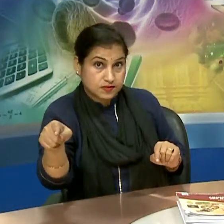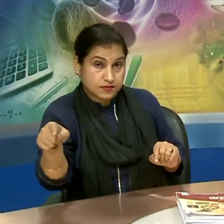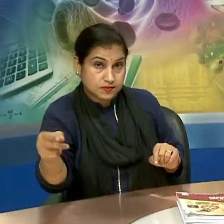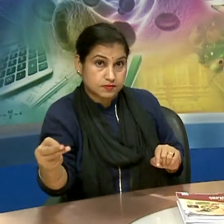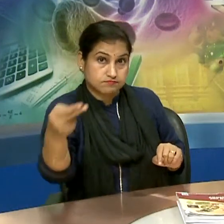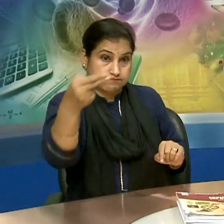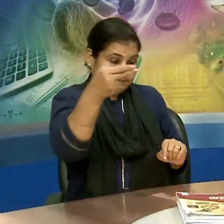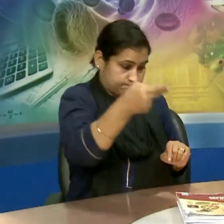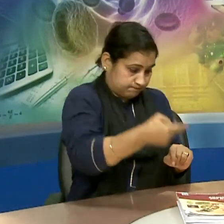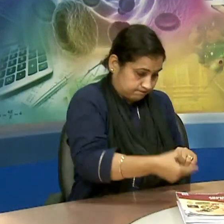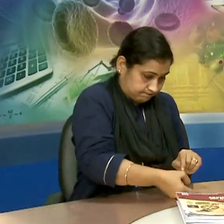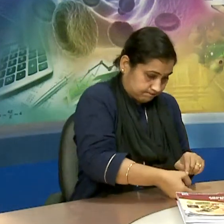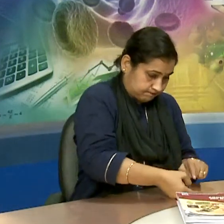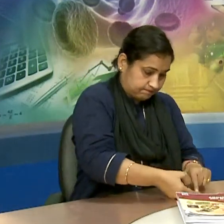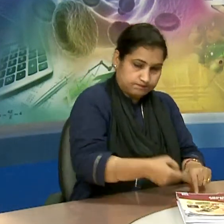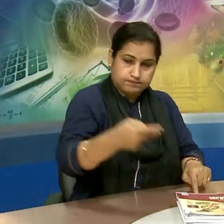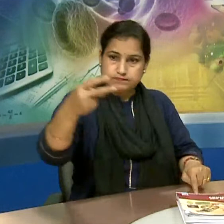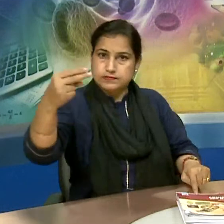in the table.